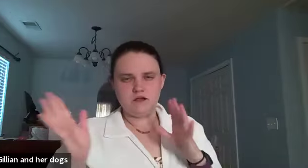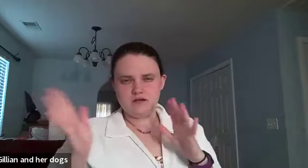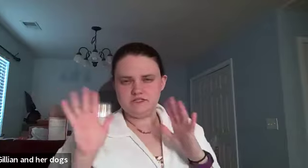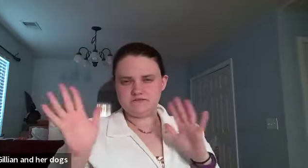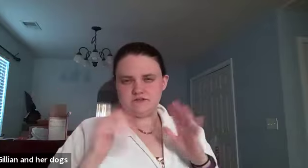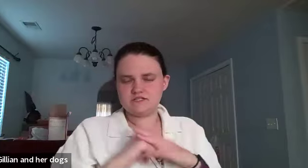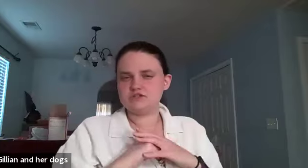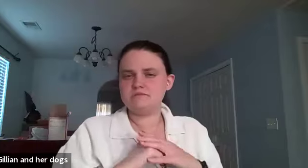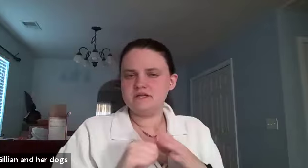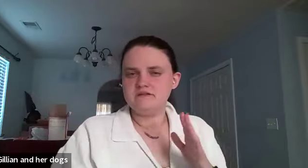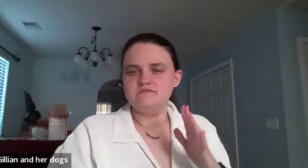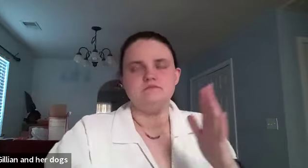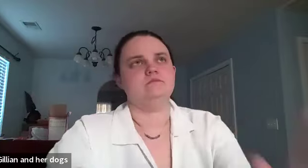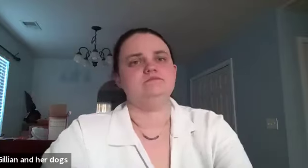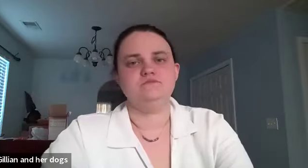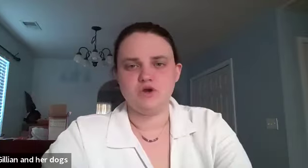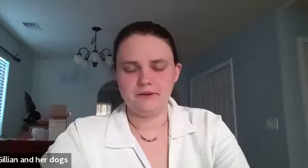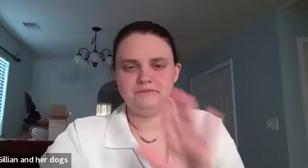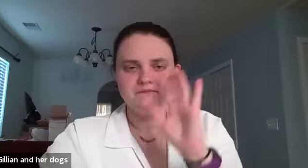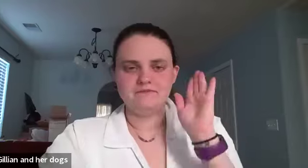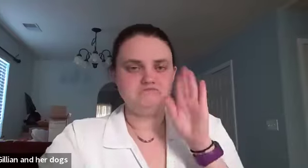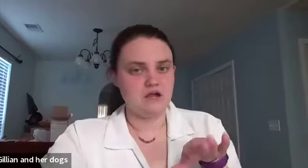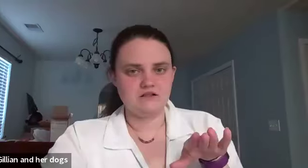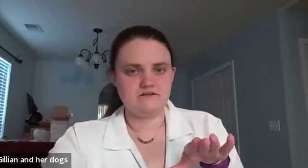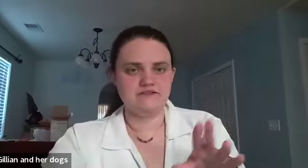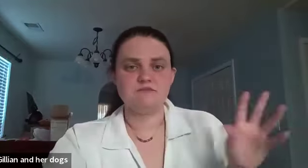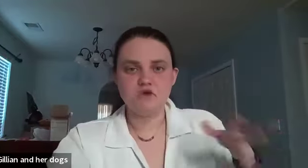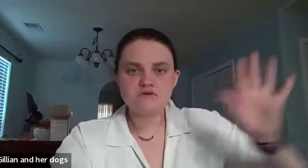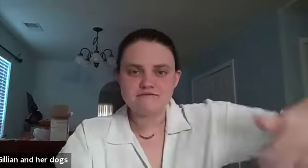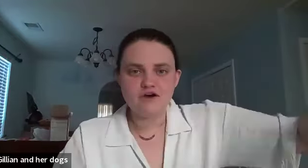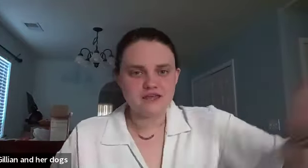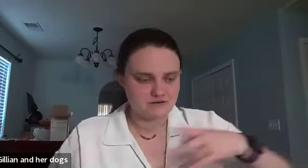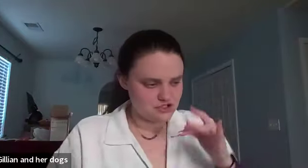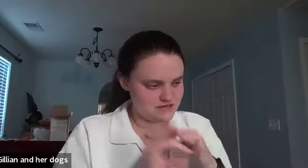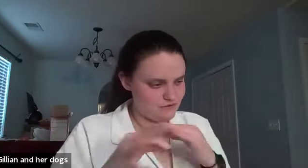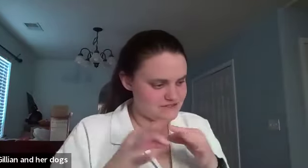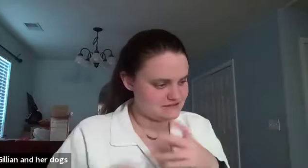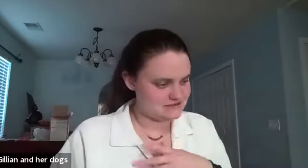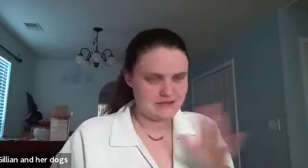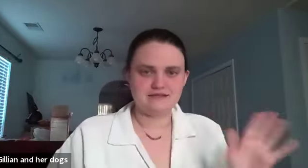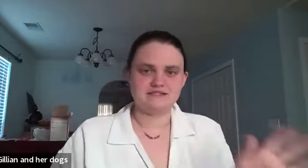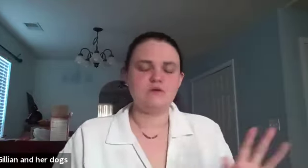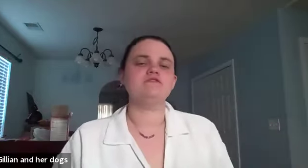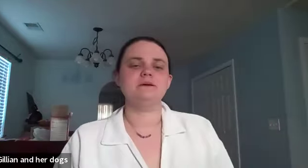kind of a different things. There's a bit of, sorry, not clarifying this. My phone kept falling and I was trying to voice and I was like, that does not work for